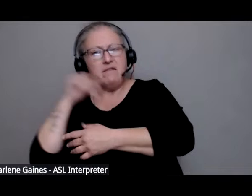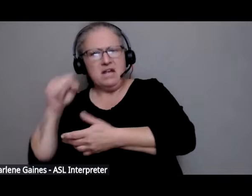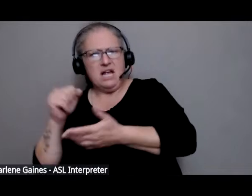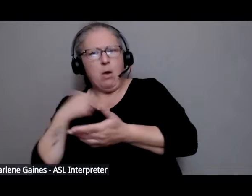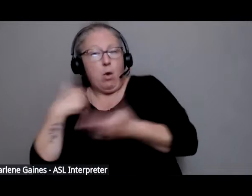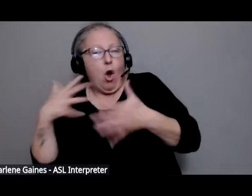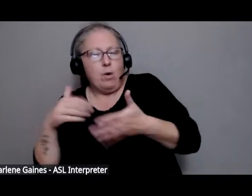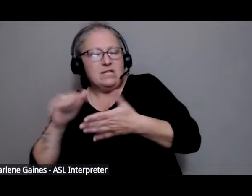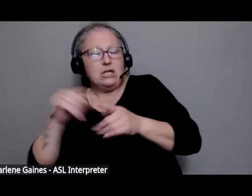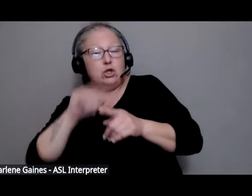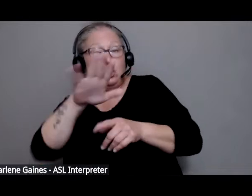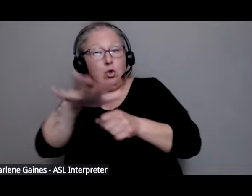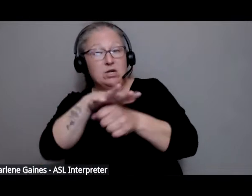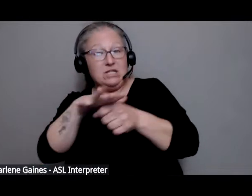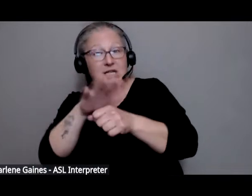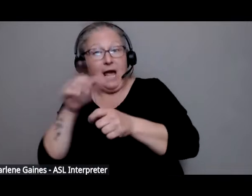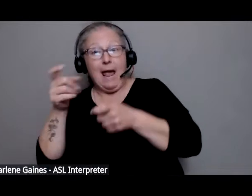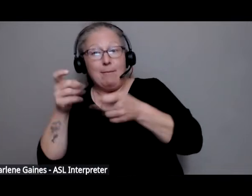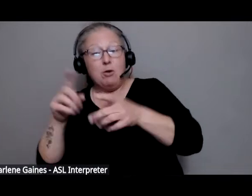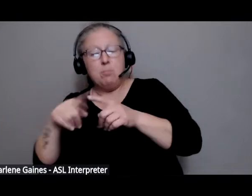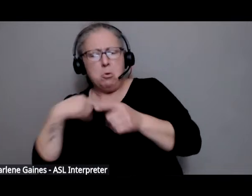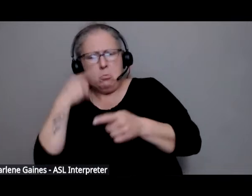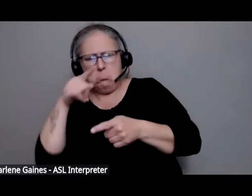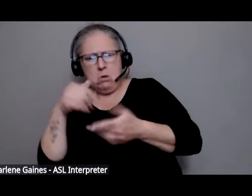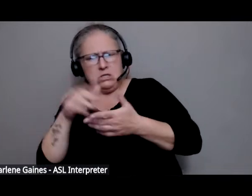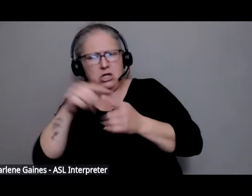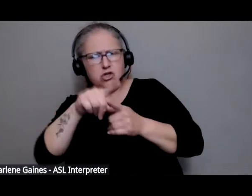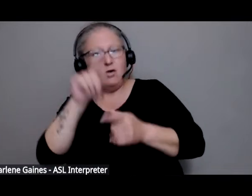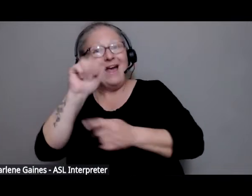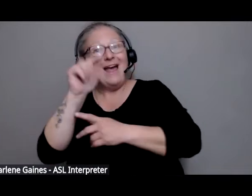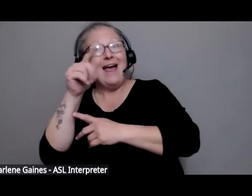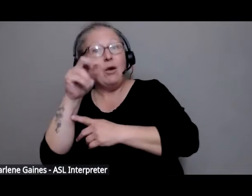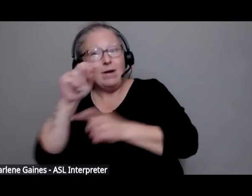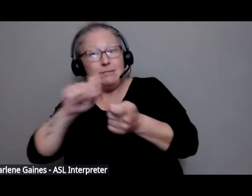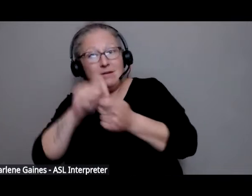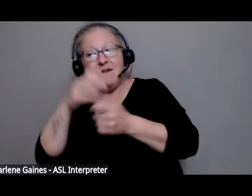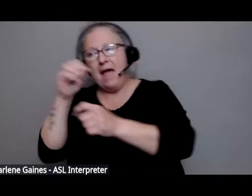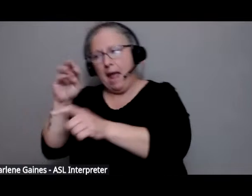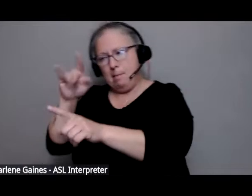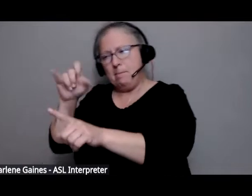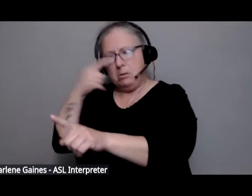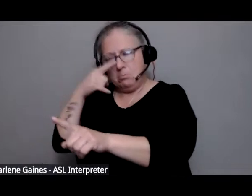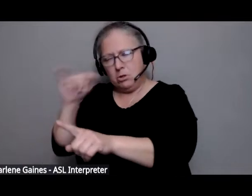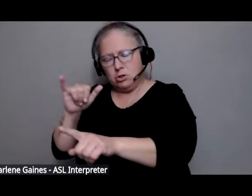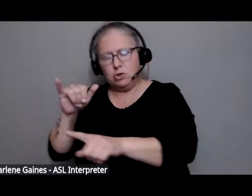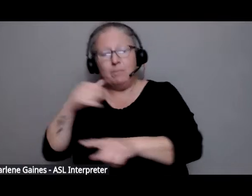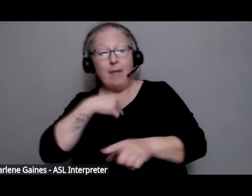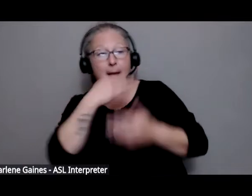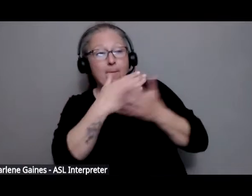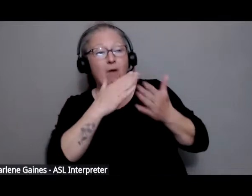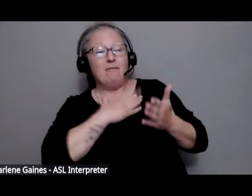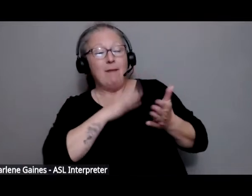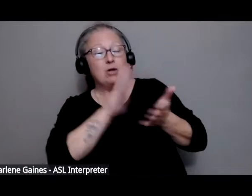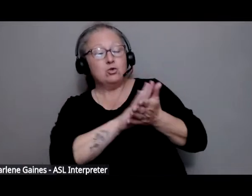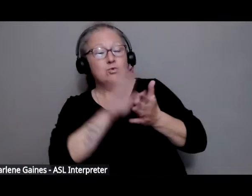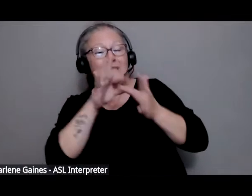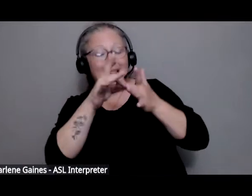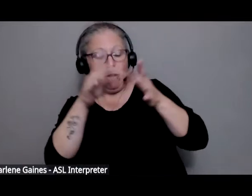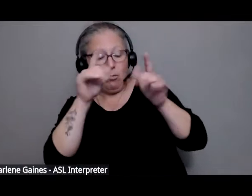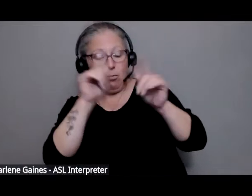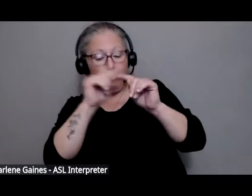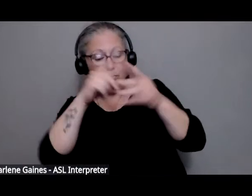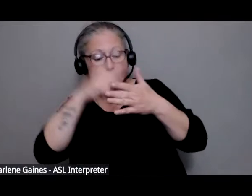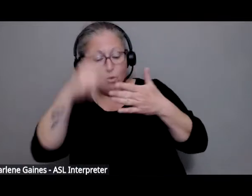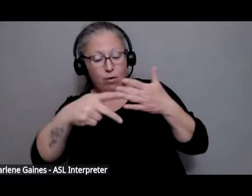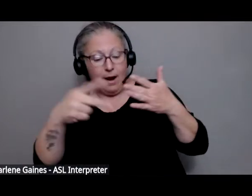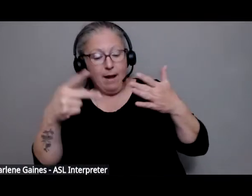already, but happy to share with you the Aragon specific, and I can send Mills too. So Thank no you. problem. I'm part of my school's leadership program, and I think